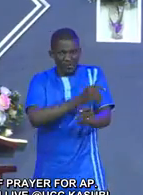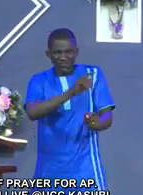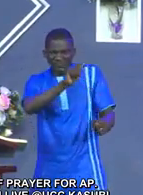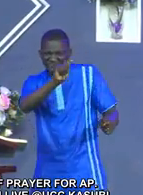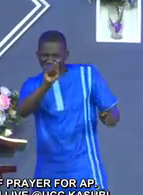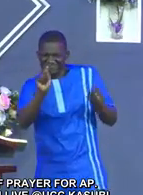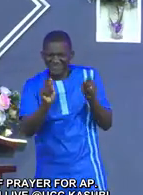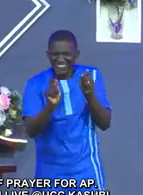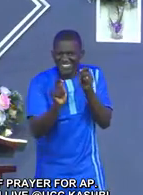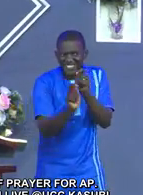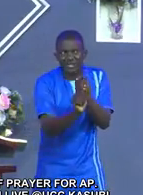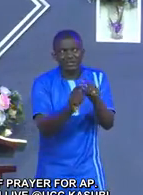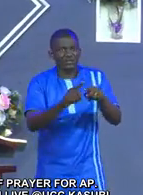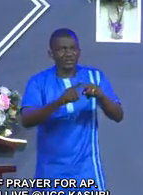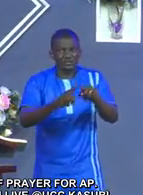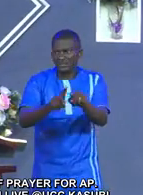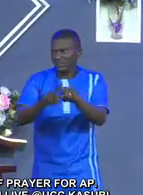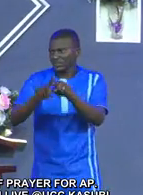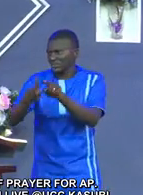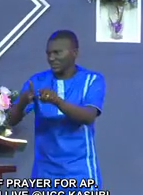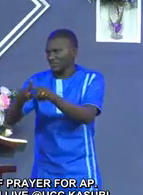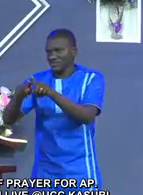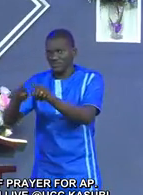That has power to transform very many